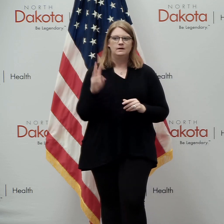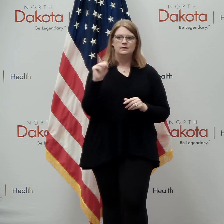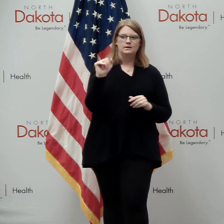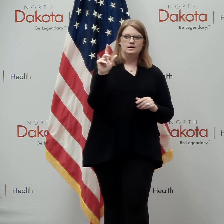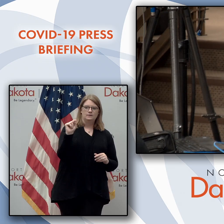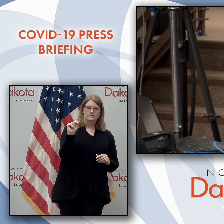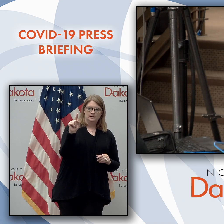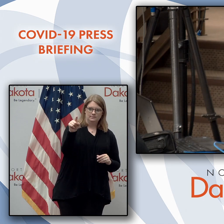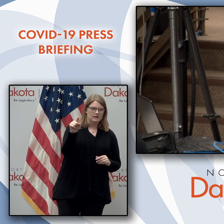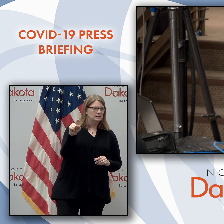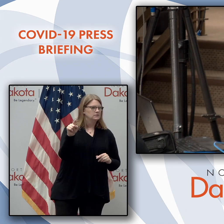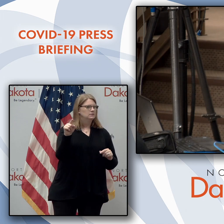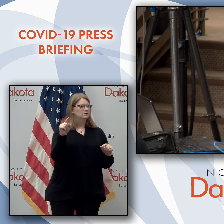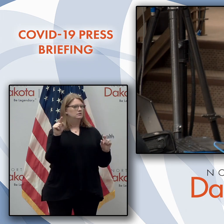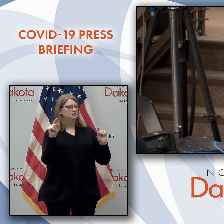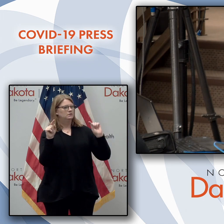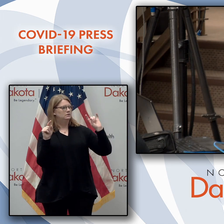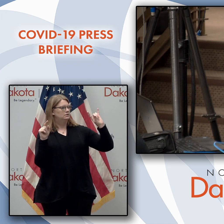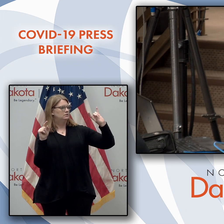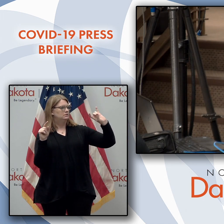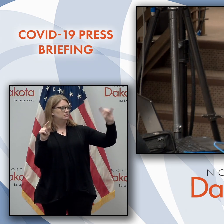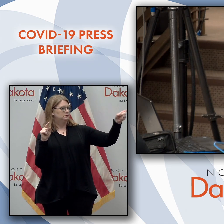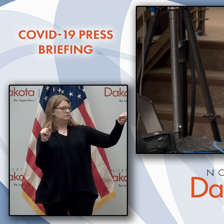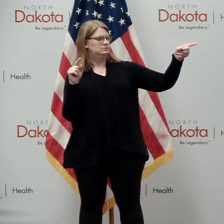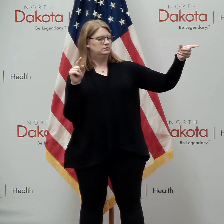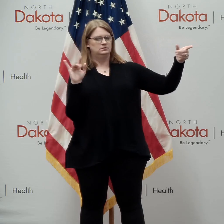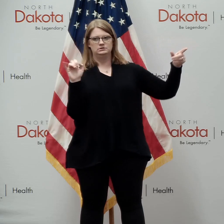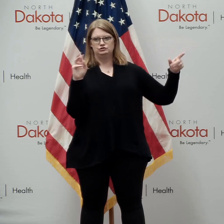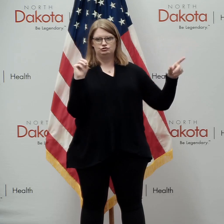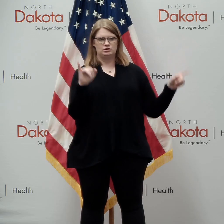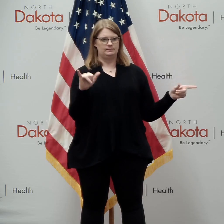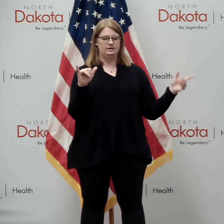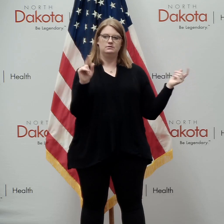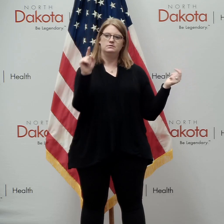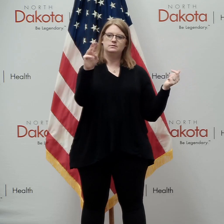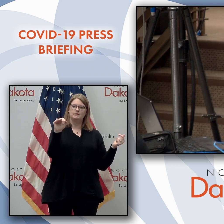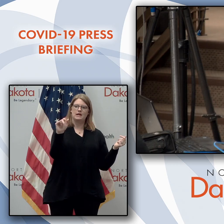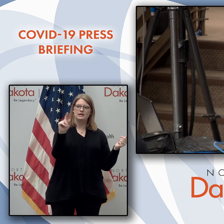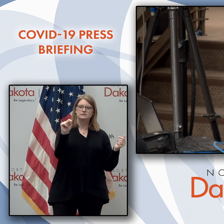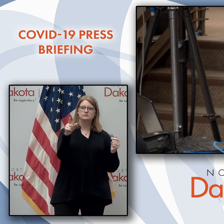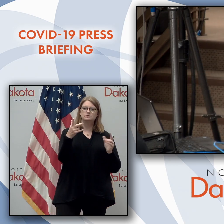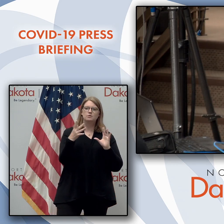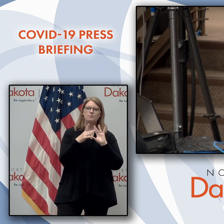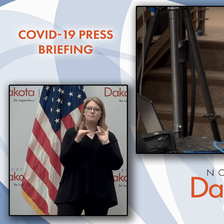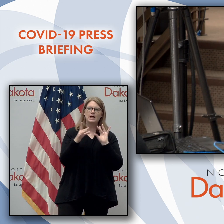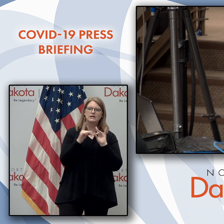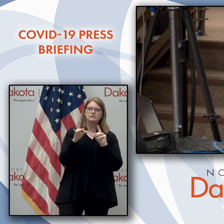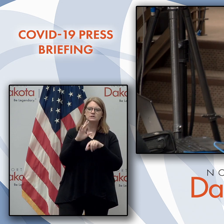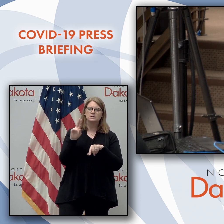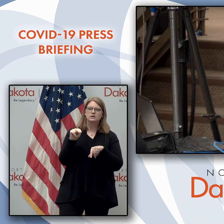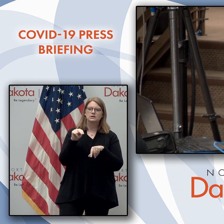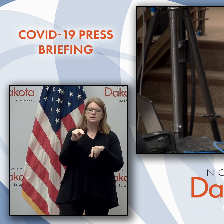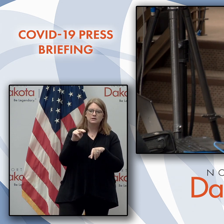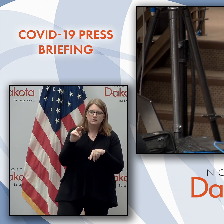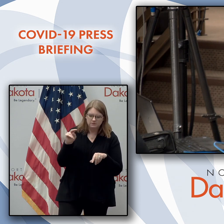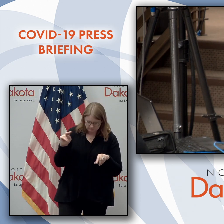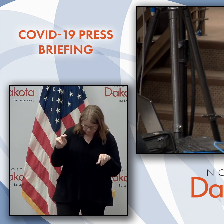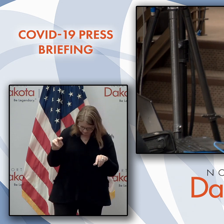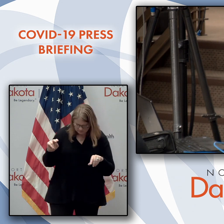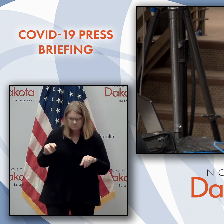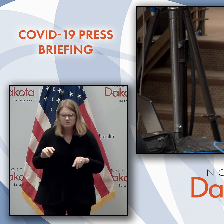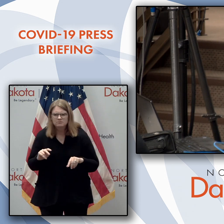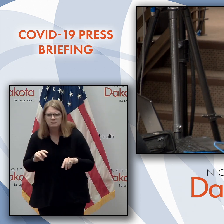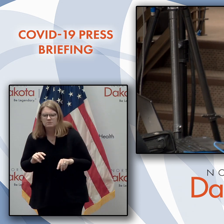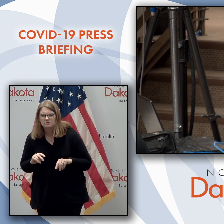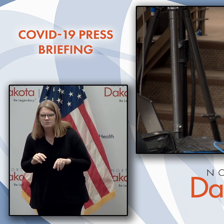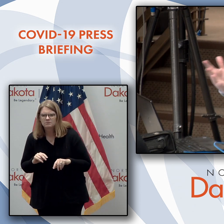Matt, and then I think we're going, is it Matt, and then back to Jeremy? You mentioned, some of the national reports that actually put North